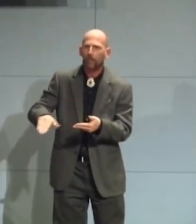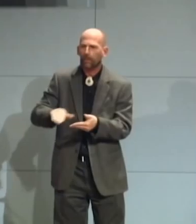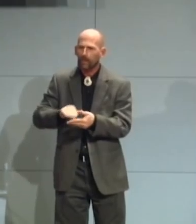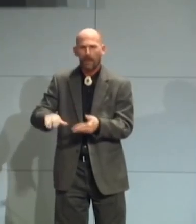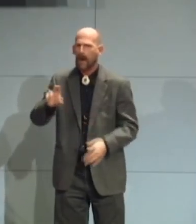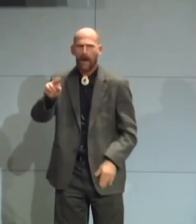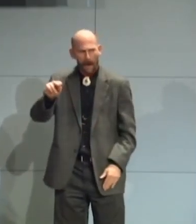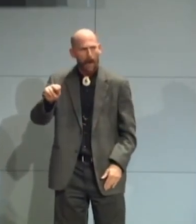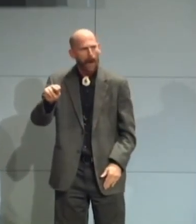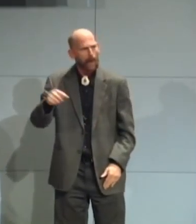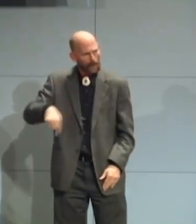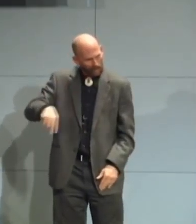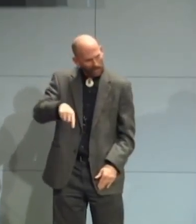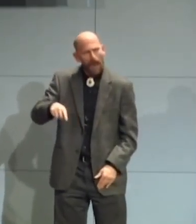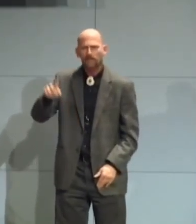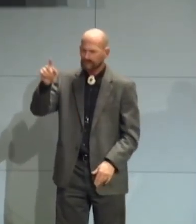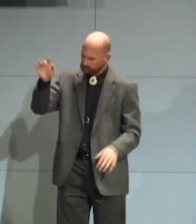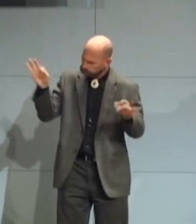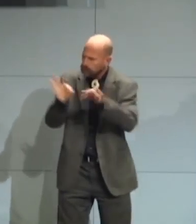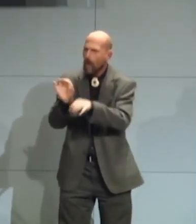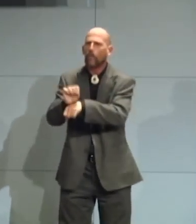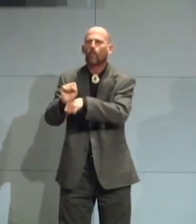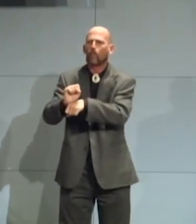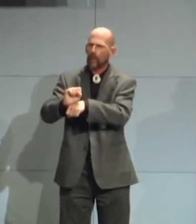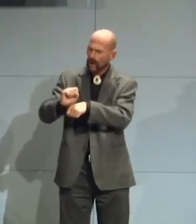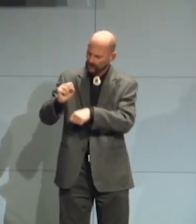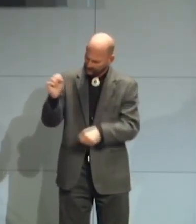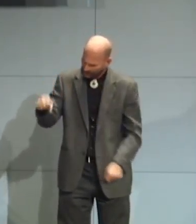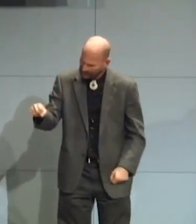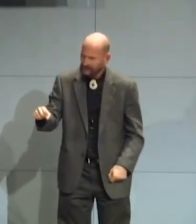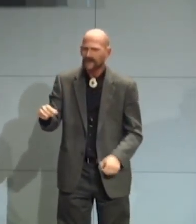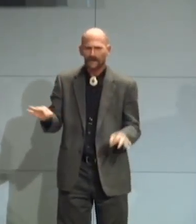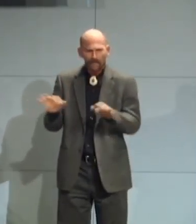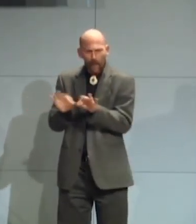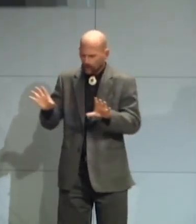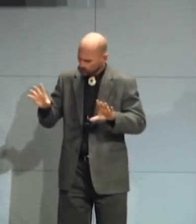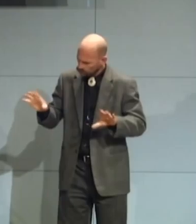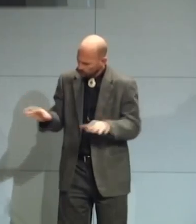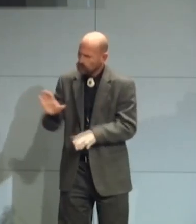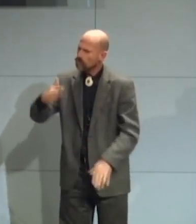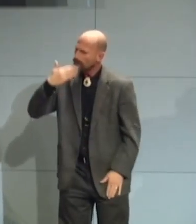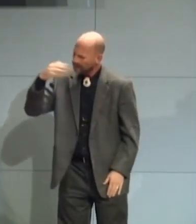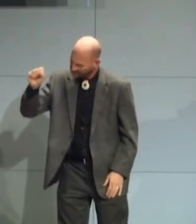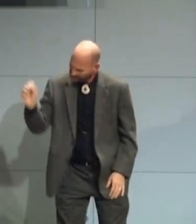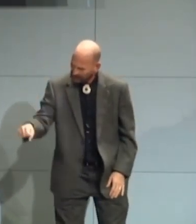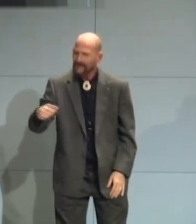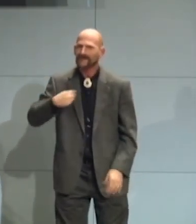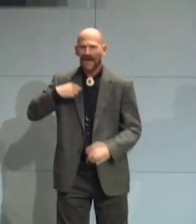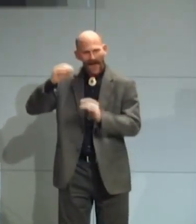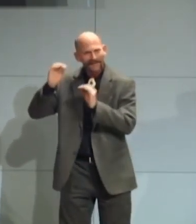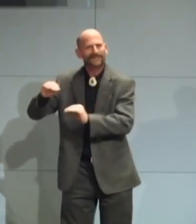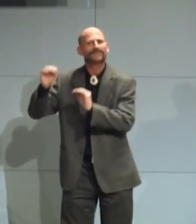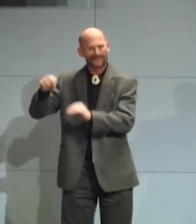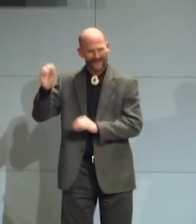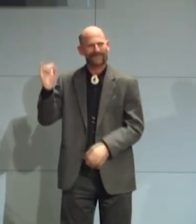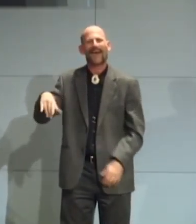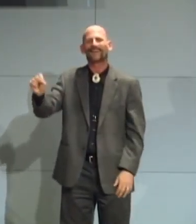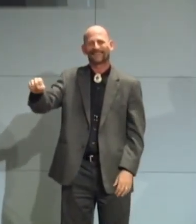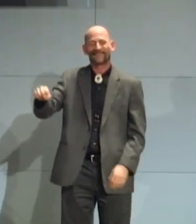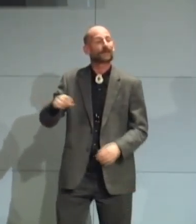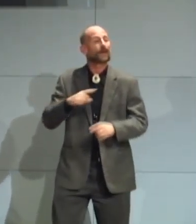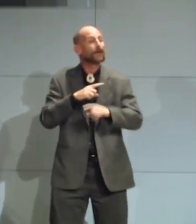we've all internalized this mess. The research says we all have some of this in us. So it isn't about good people and